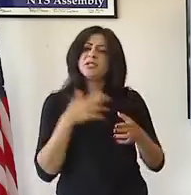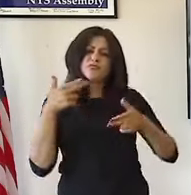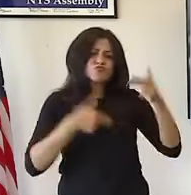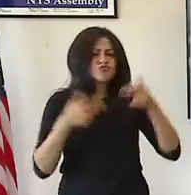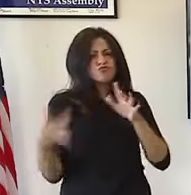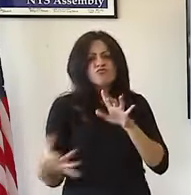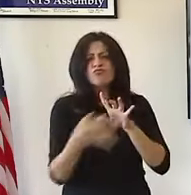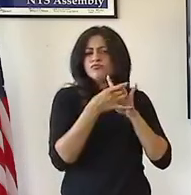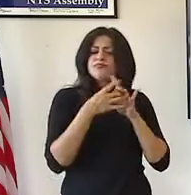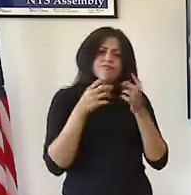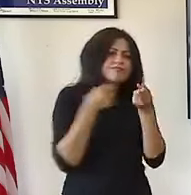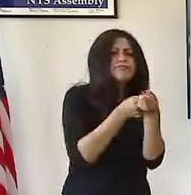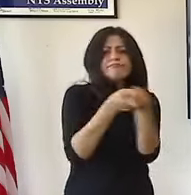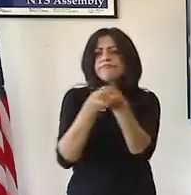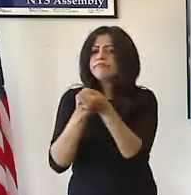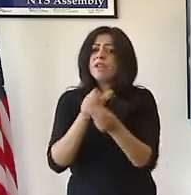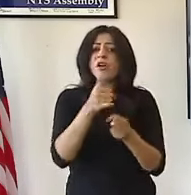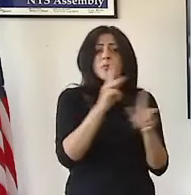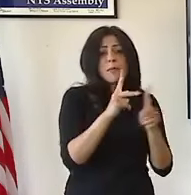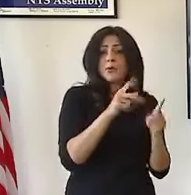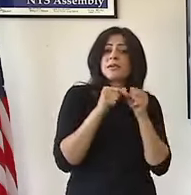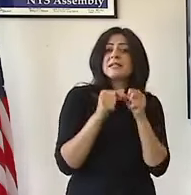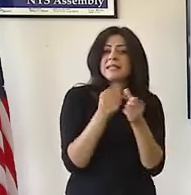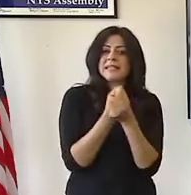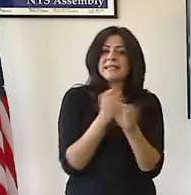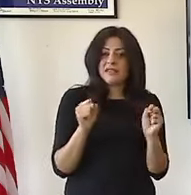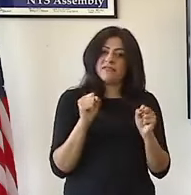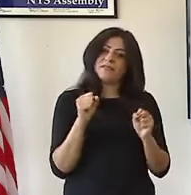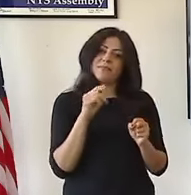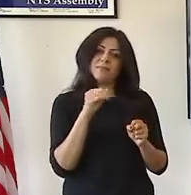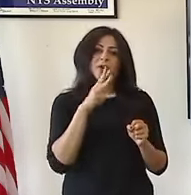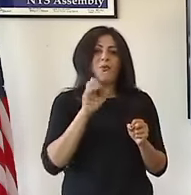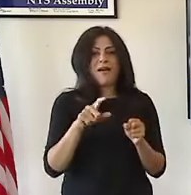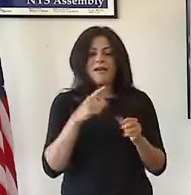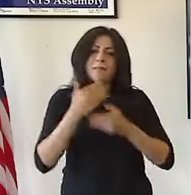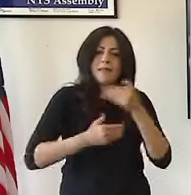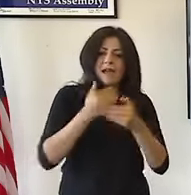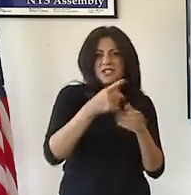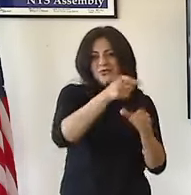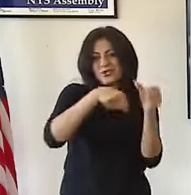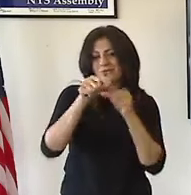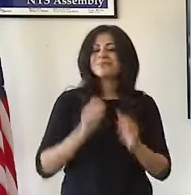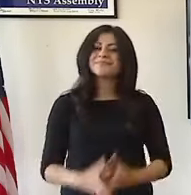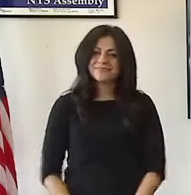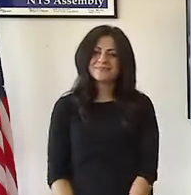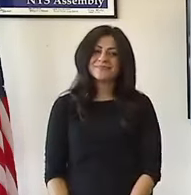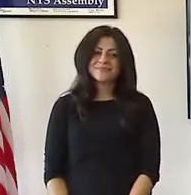in doing that. In the meantime, stay safe, be well, and be kind to each other.